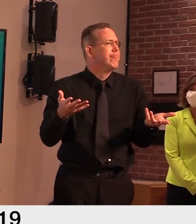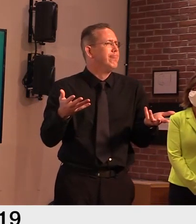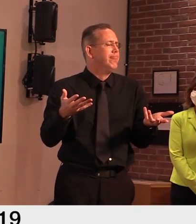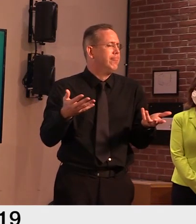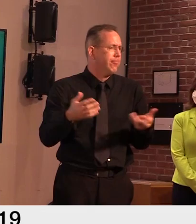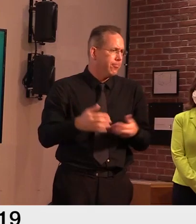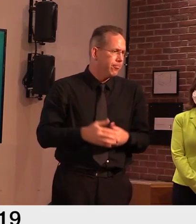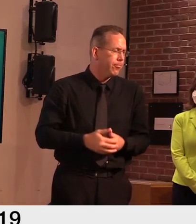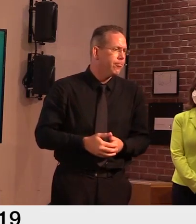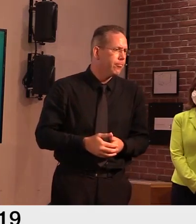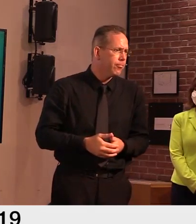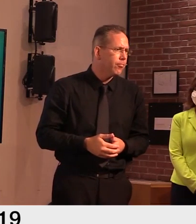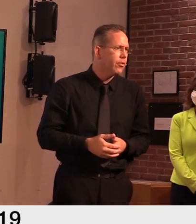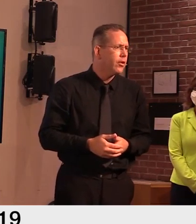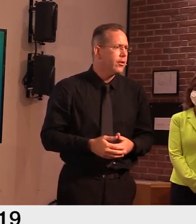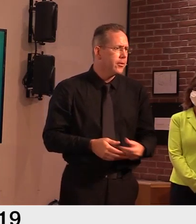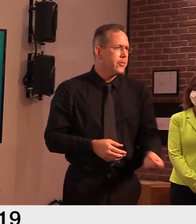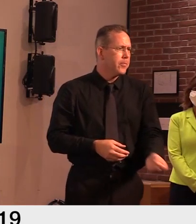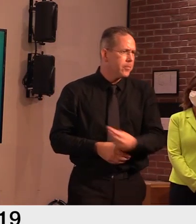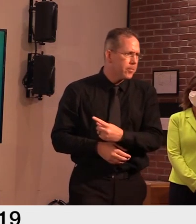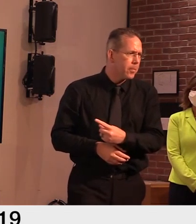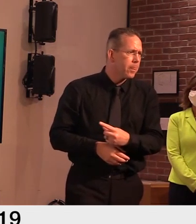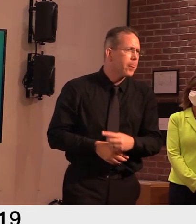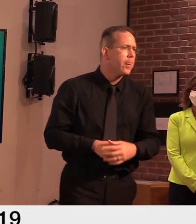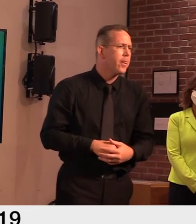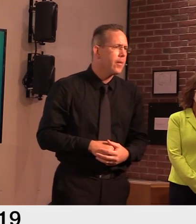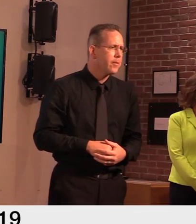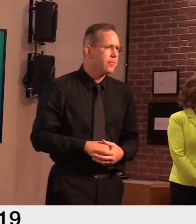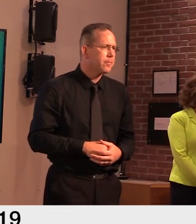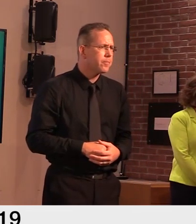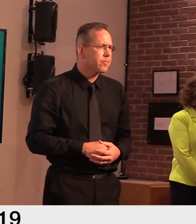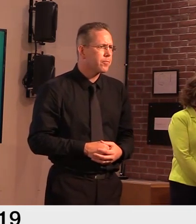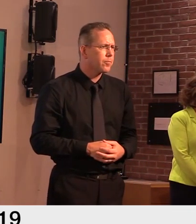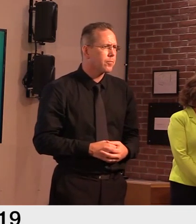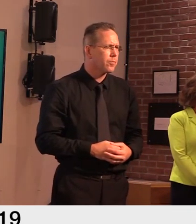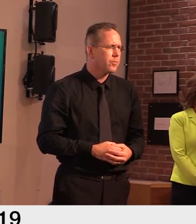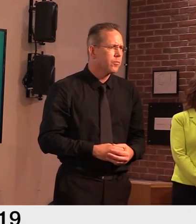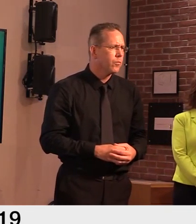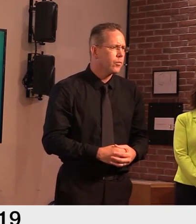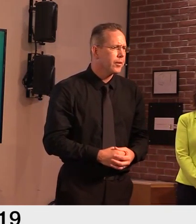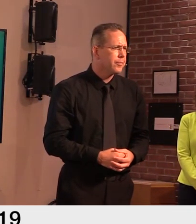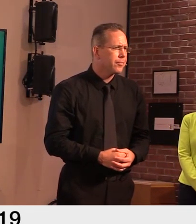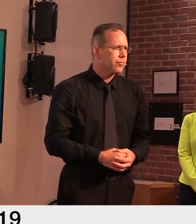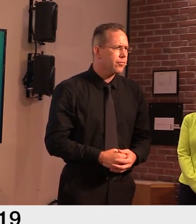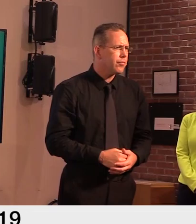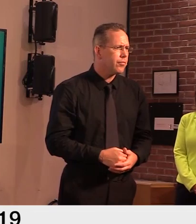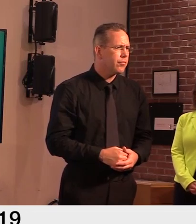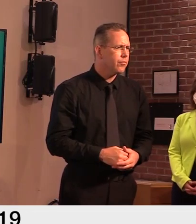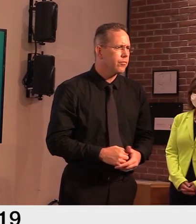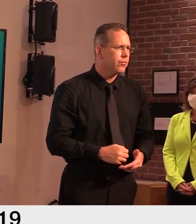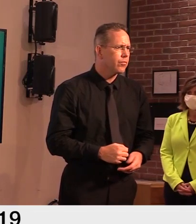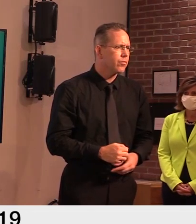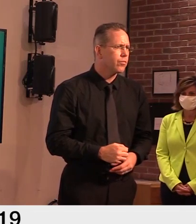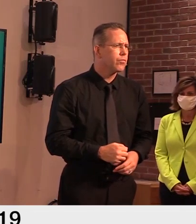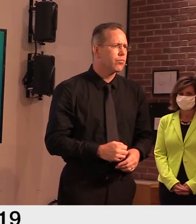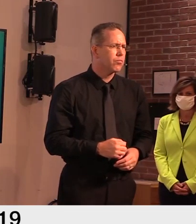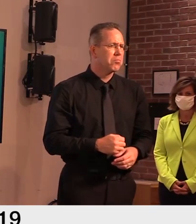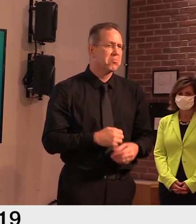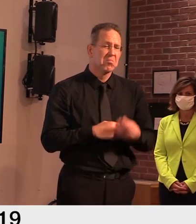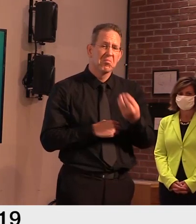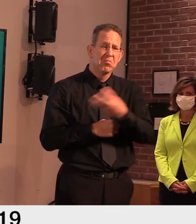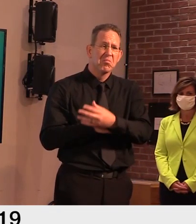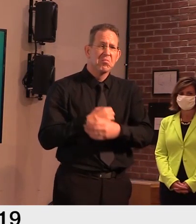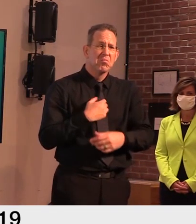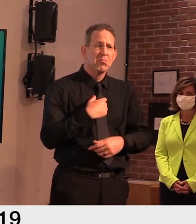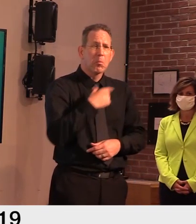it's Juneteenth or whatever day it is, we should just reflect on what's happened in the past so we don't repeat it.